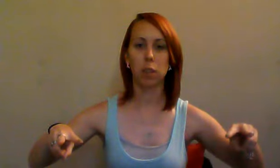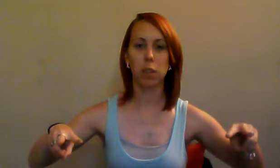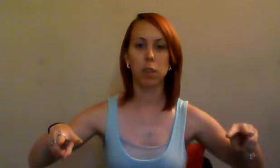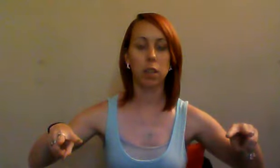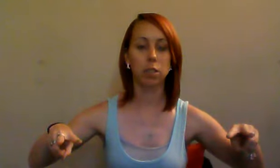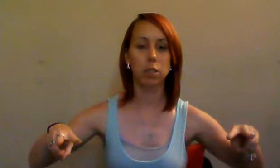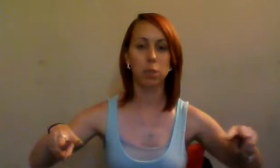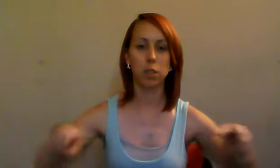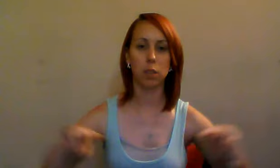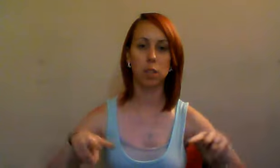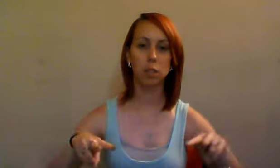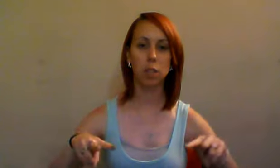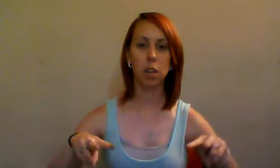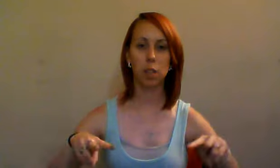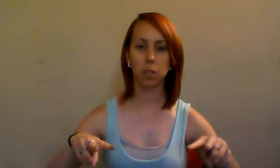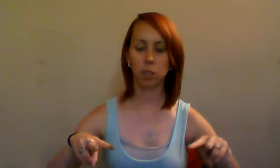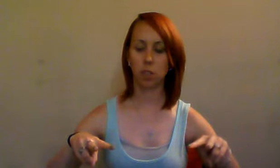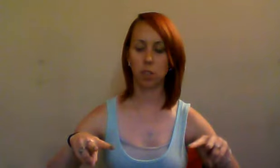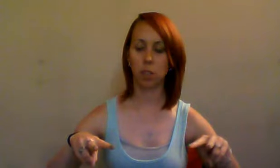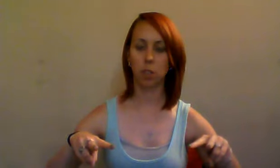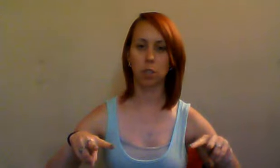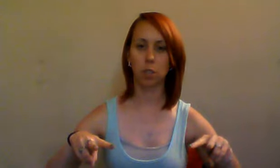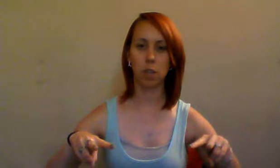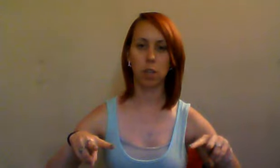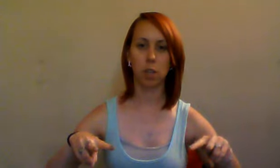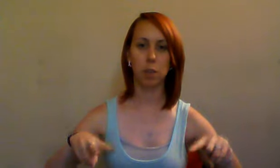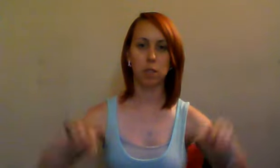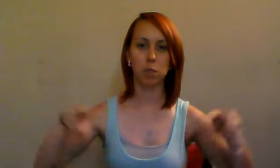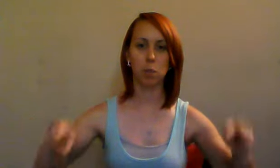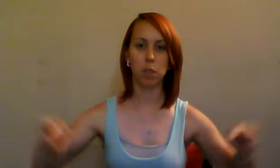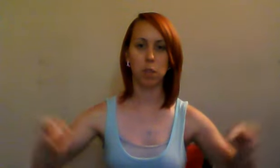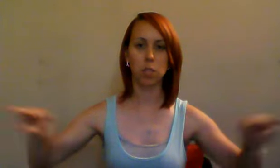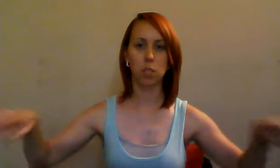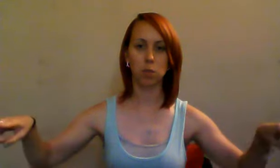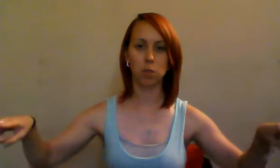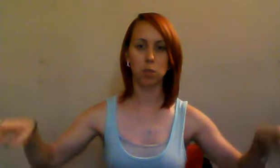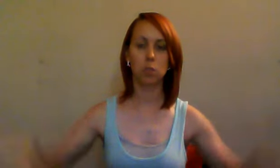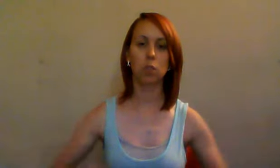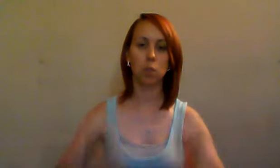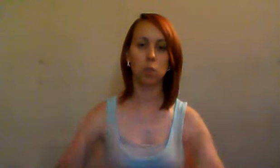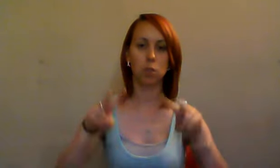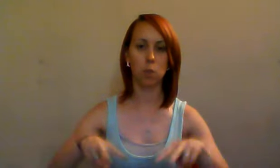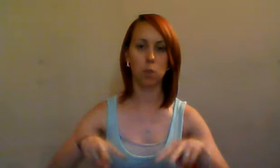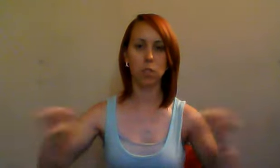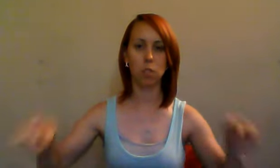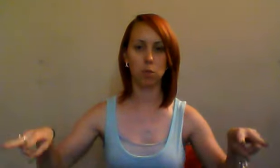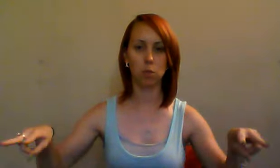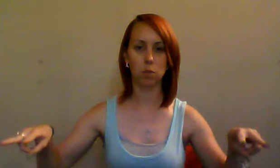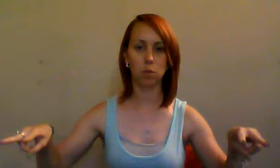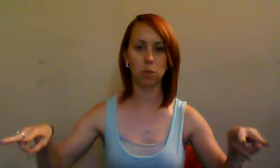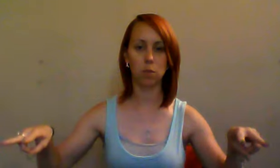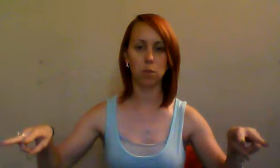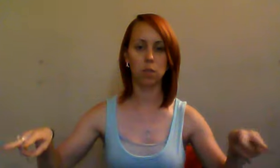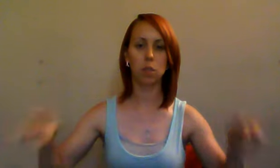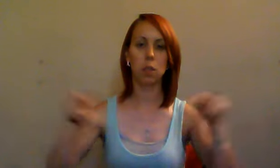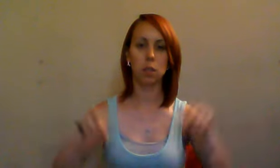everything else that you've been doing. They're going to start in closer, and you're going to bounce them 22. So 22.